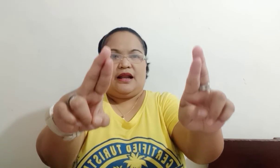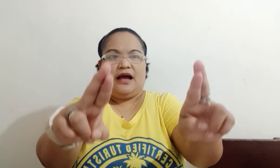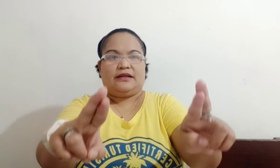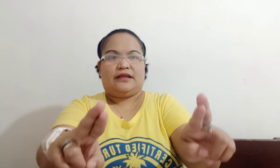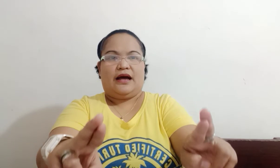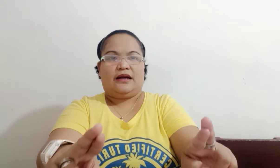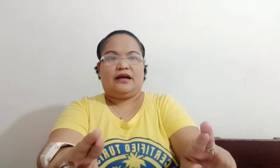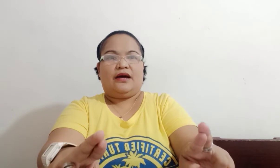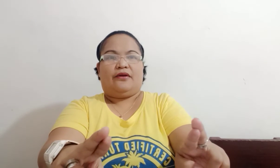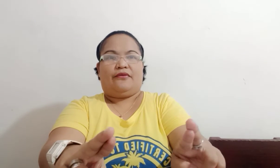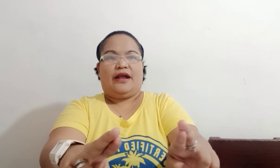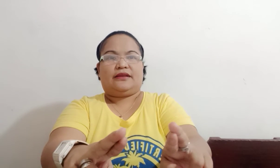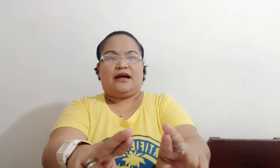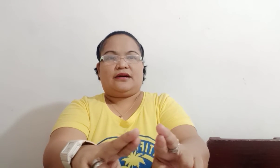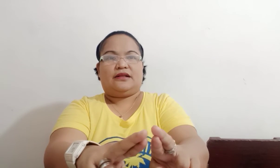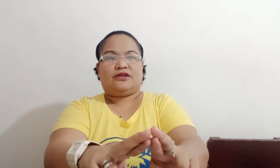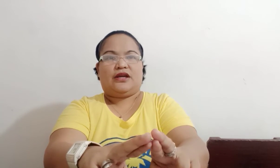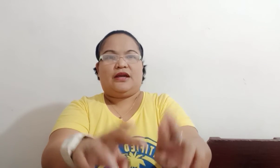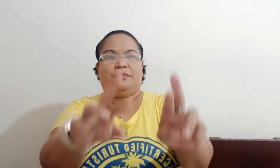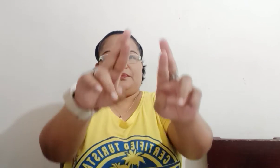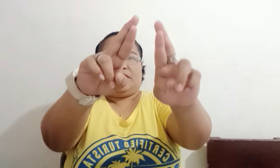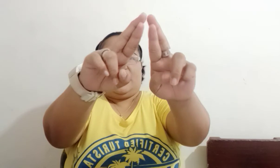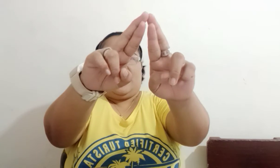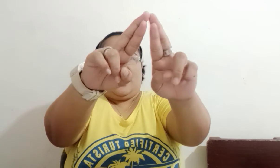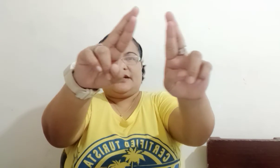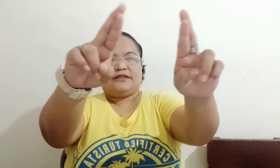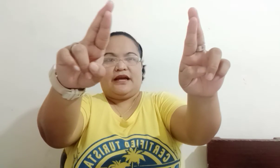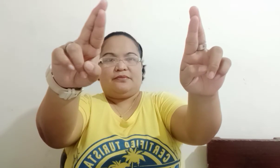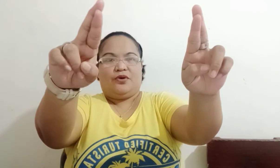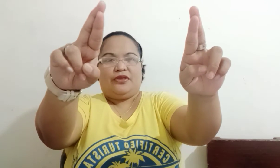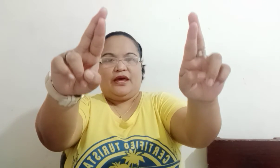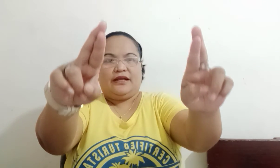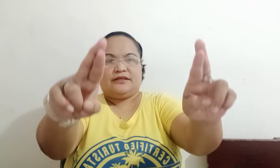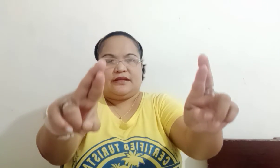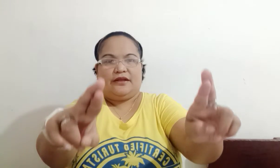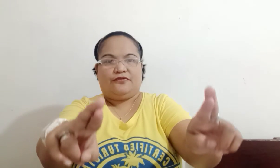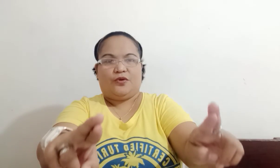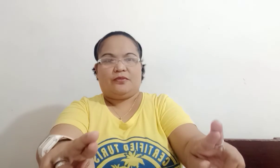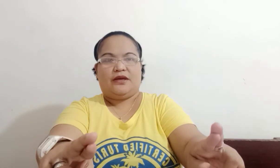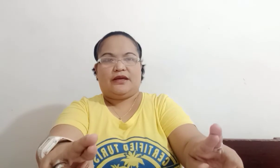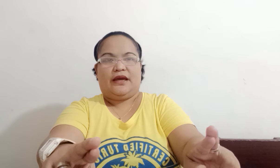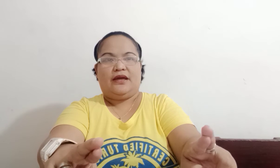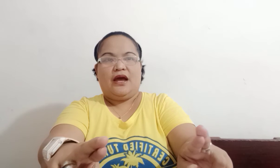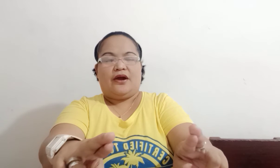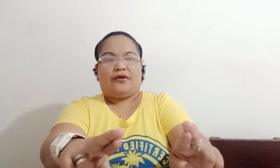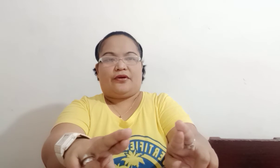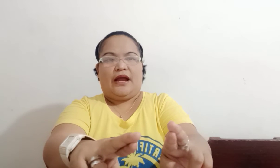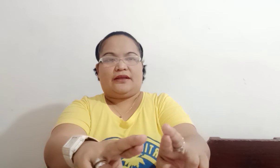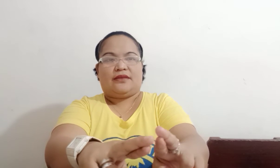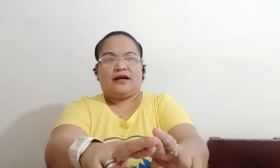lang ng rectangle shape. Naka-R sign, both ends, then forming a rectangle.